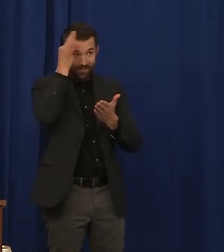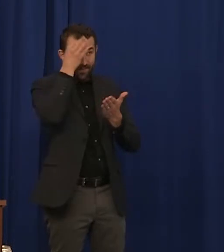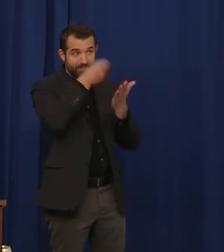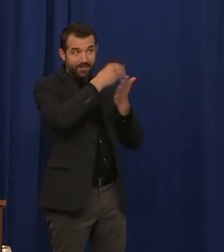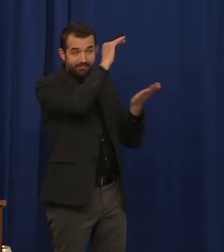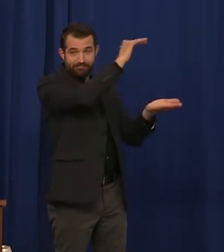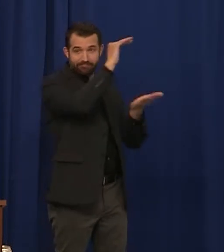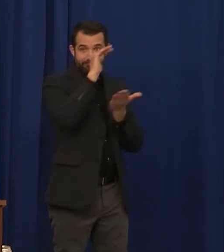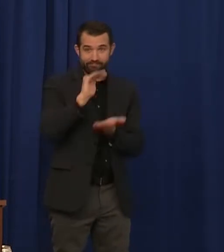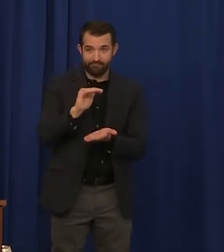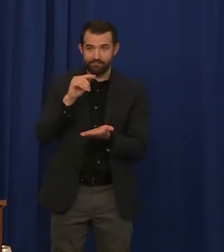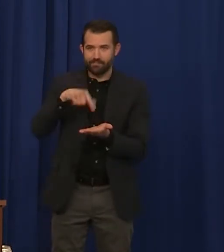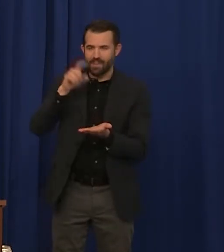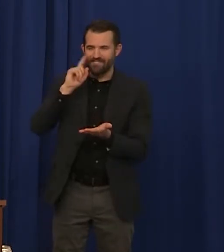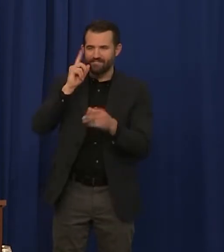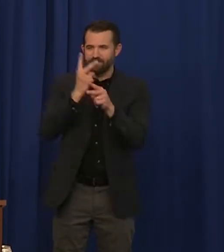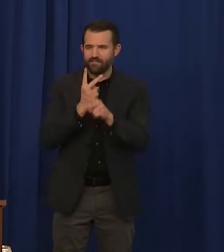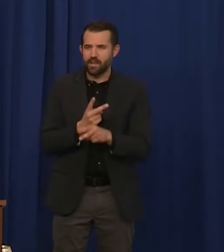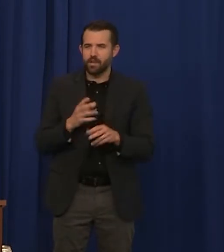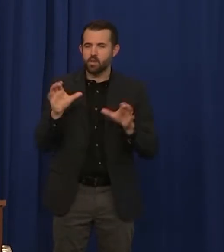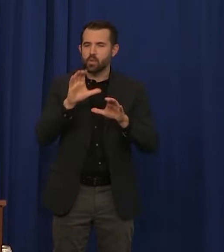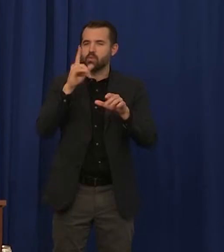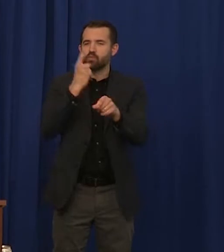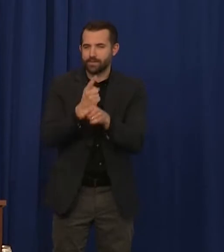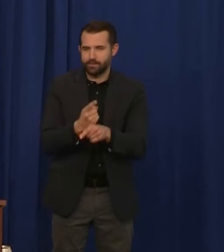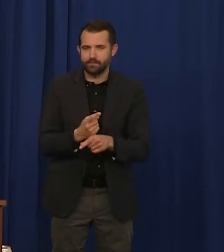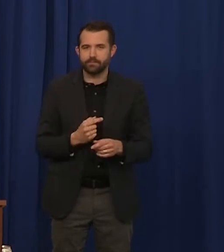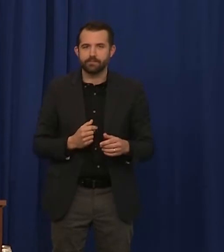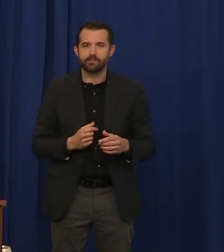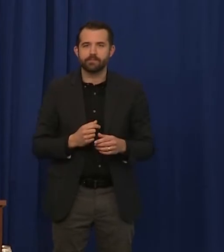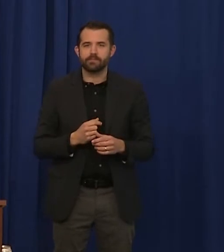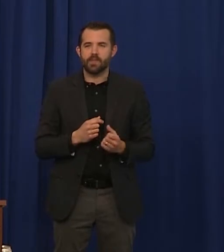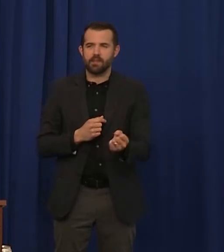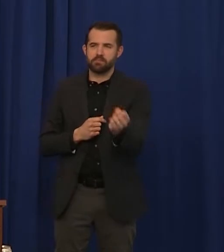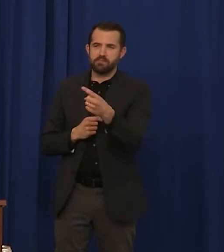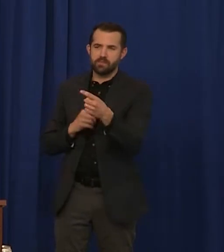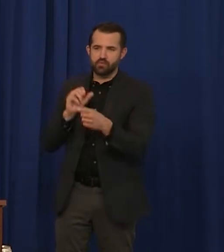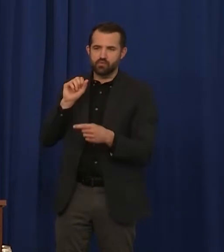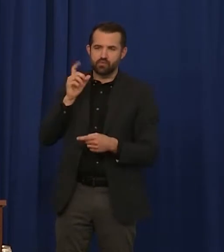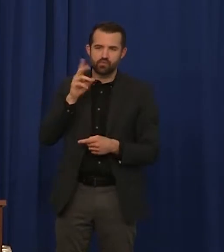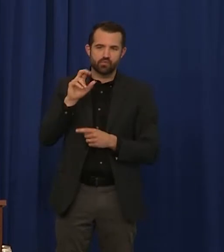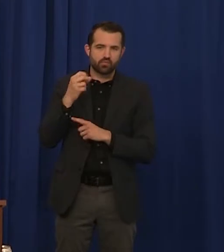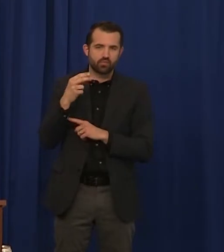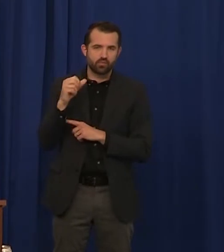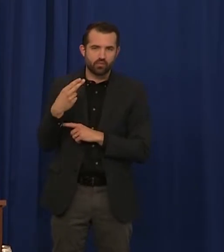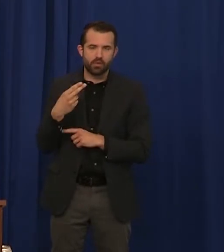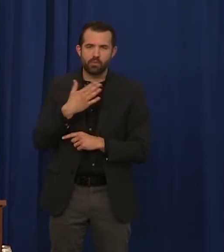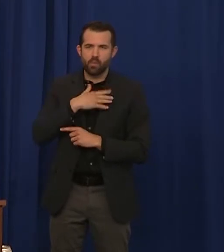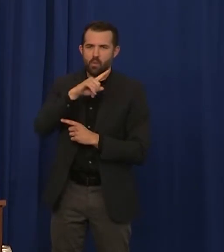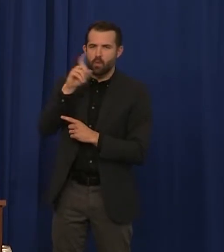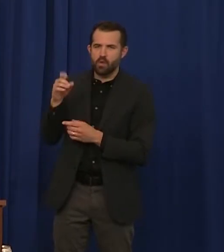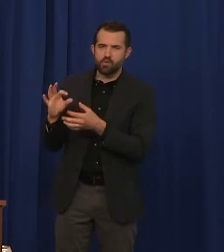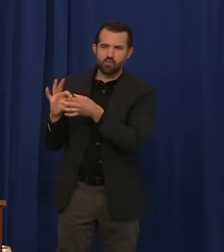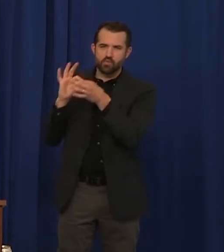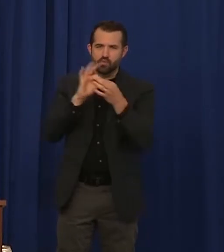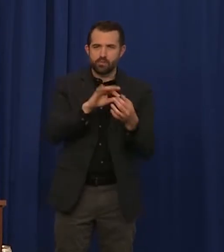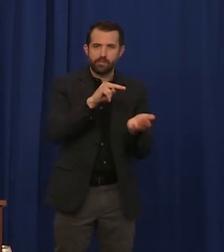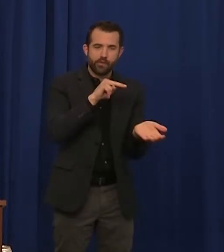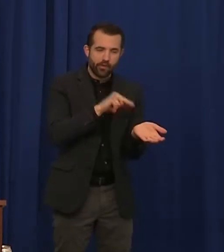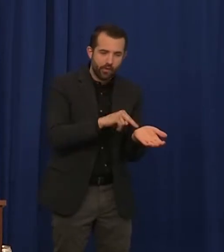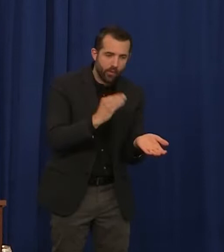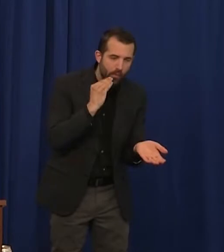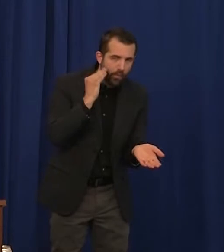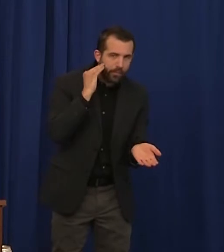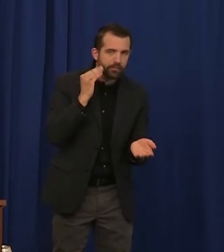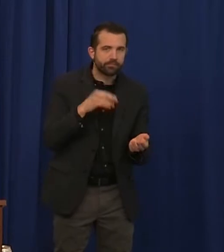And Dr. Shah, I guess my question for you is that it's related to nursing homes or long-term care facilities. As you know, Maine was pretty